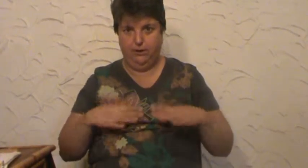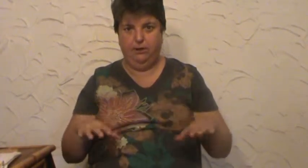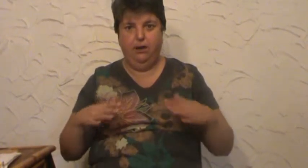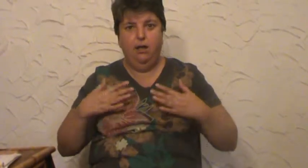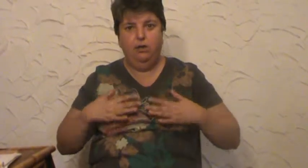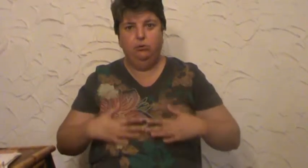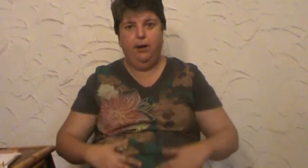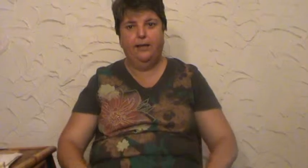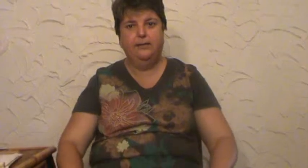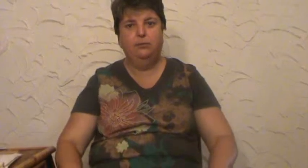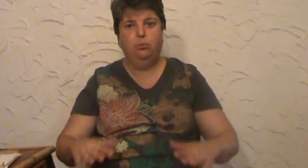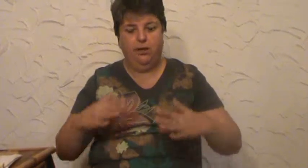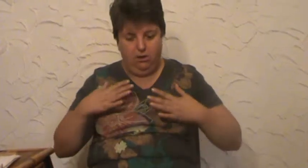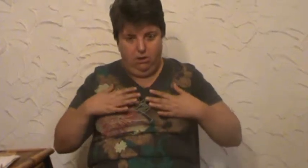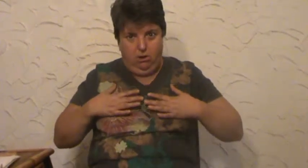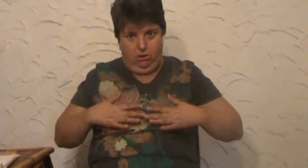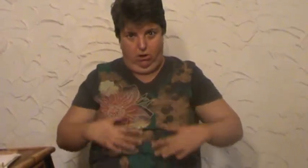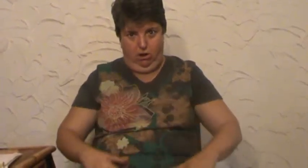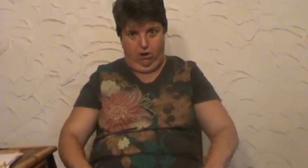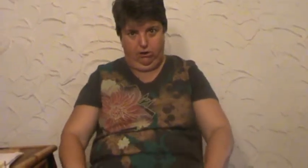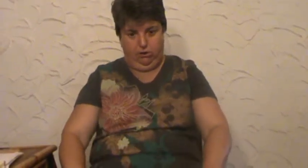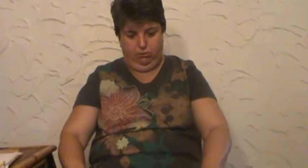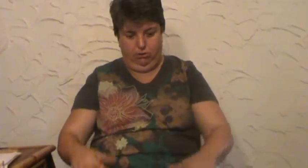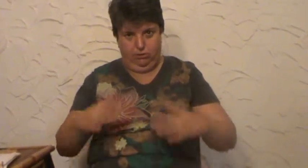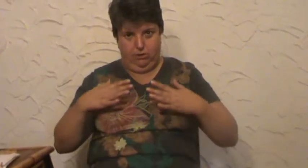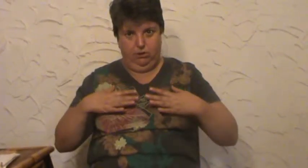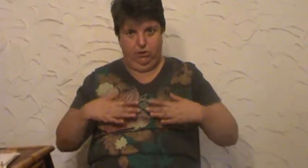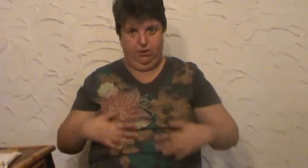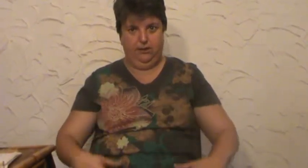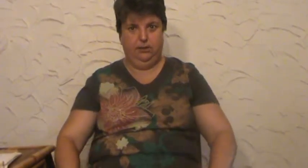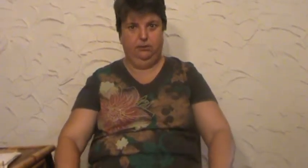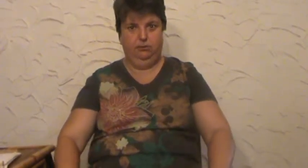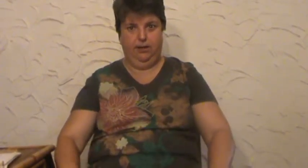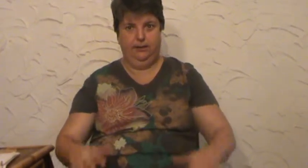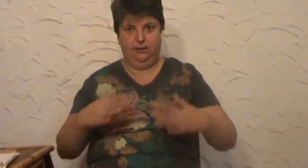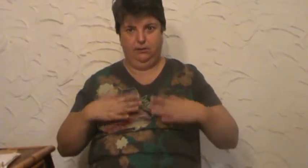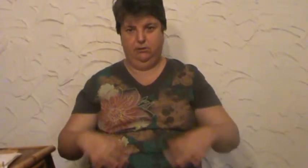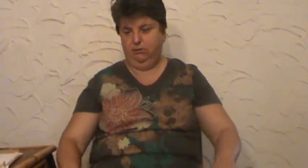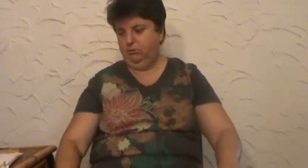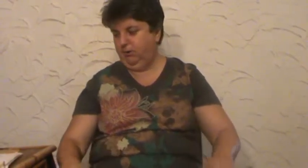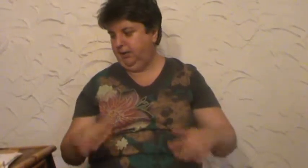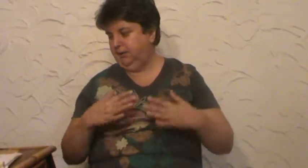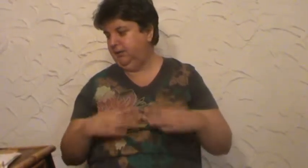here. Dress is one long stroke to show that it's a dress. Dress.